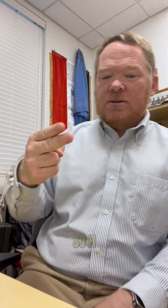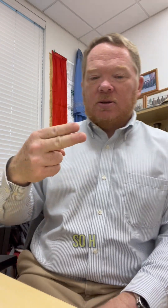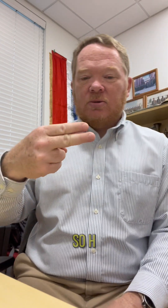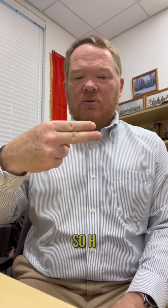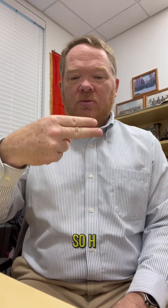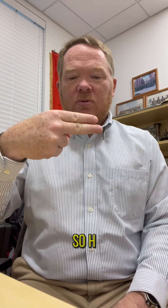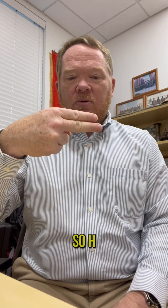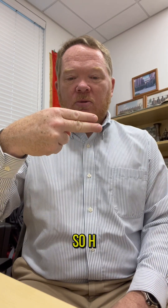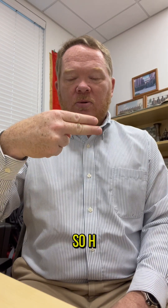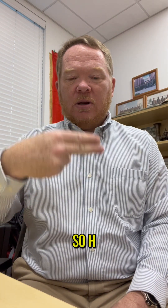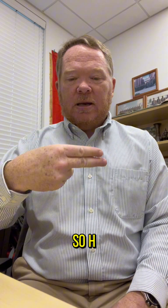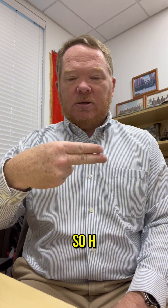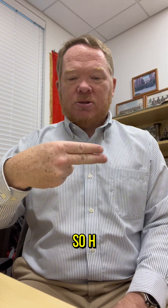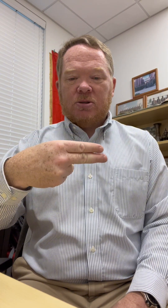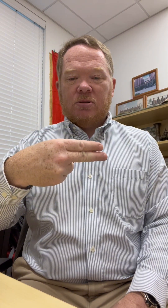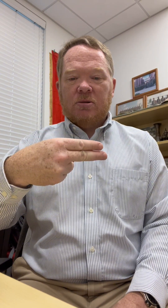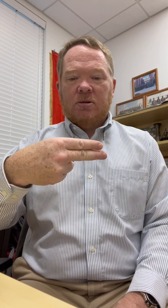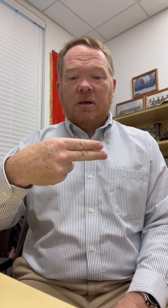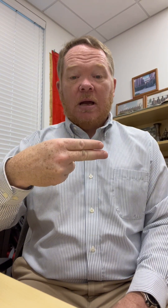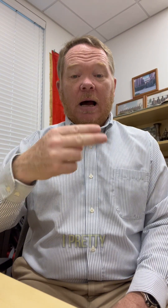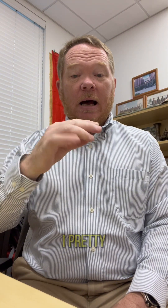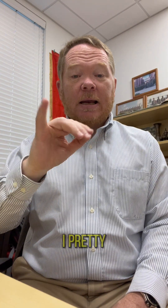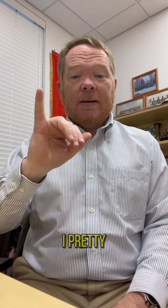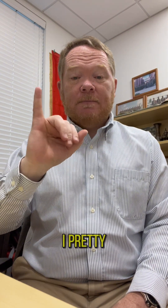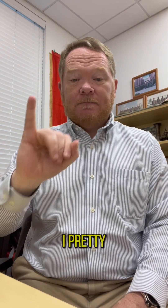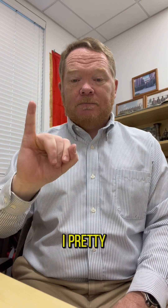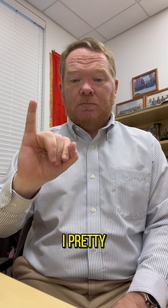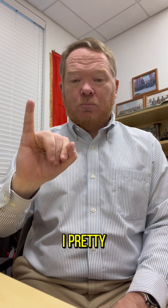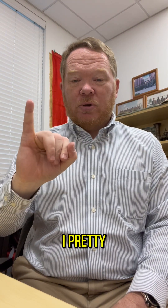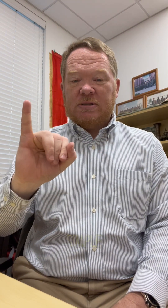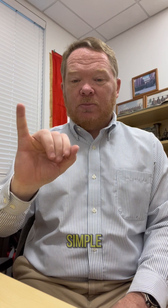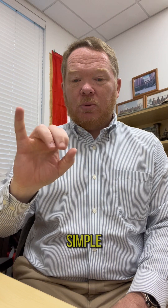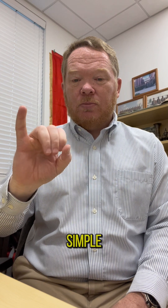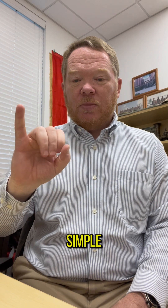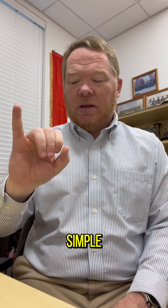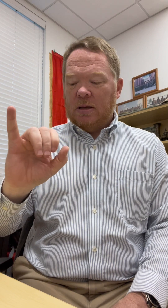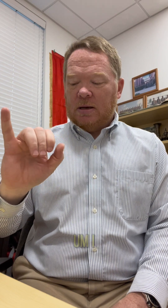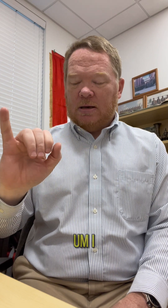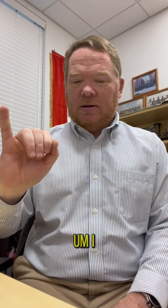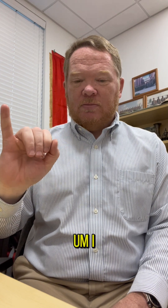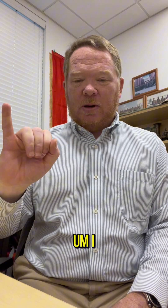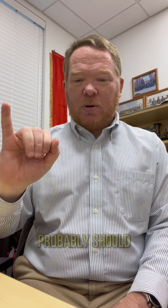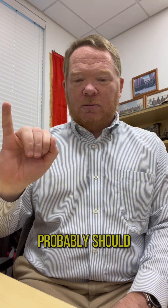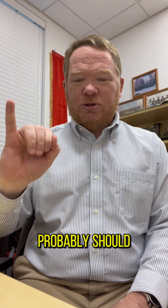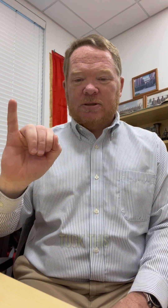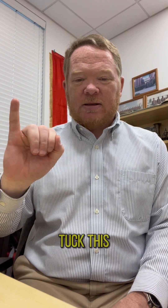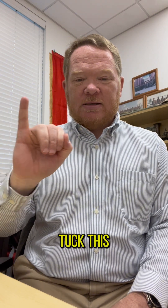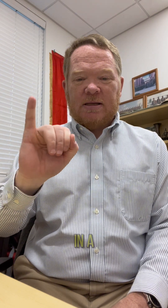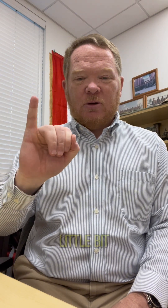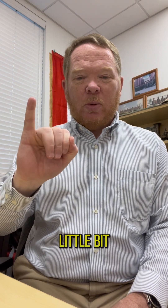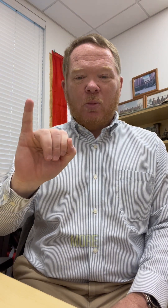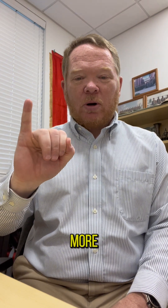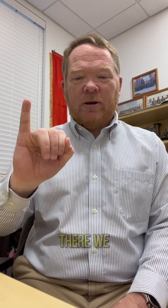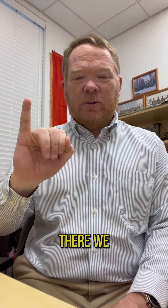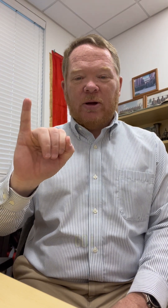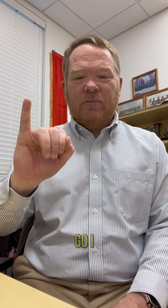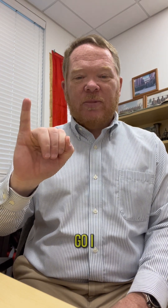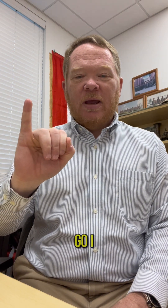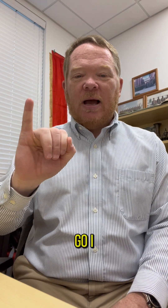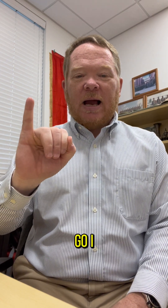So H. I. Pretty simple. I probably should tuck this in a little bit more. There we go. I get a